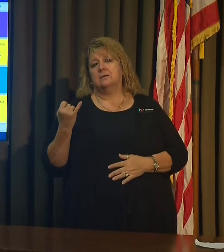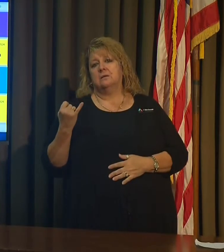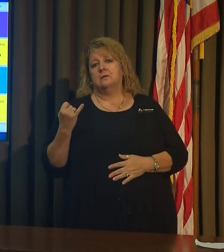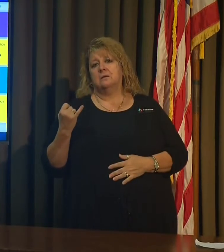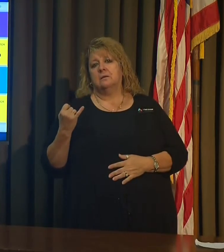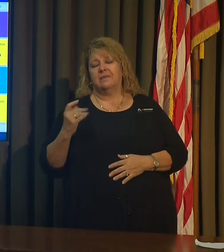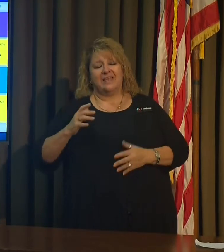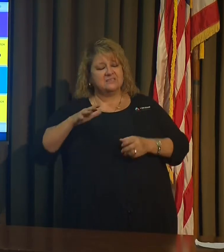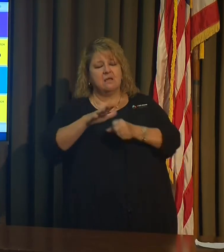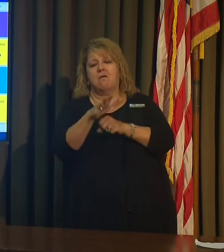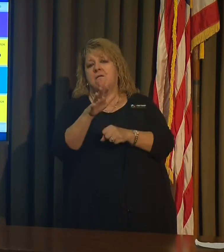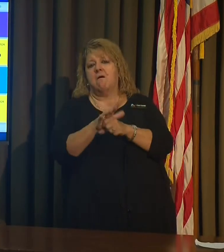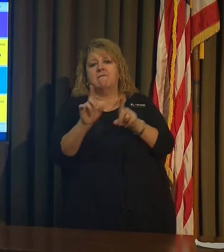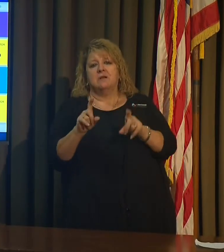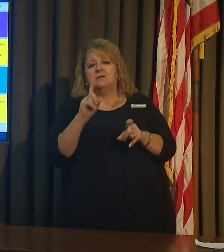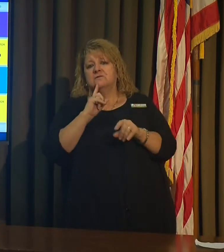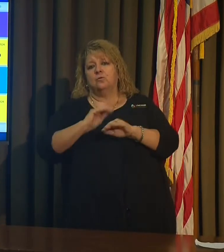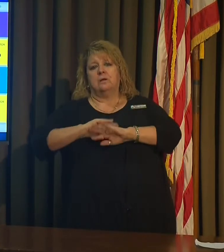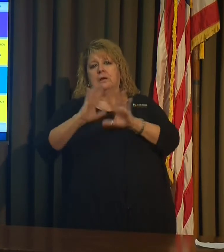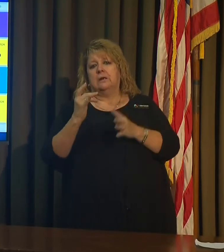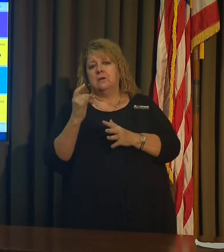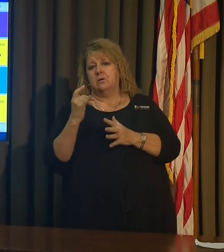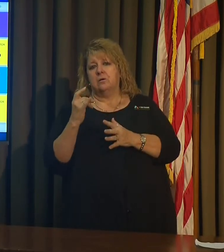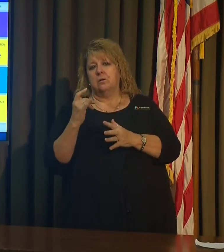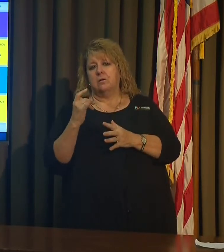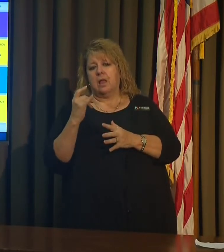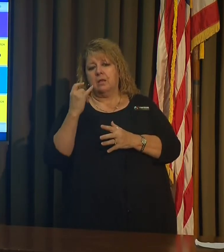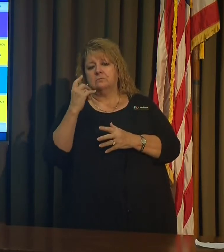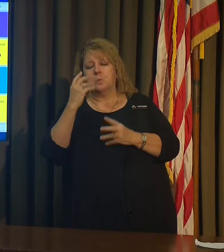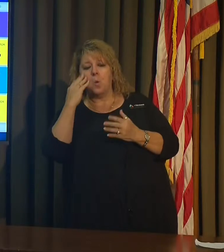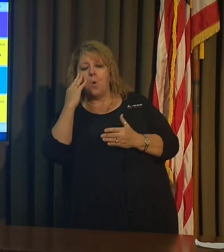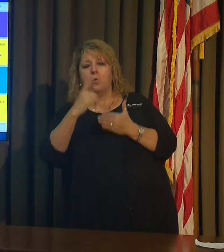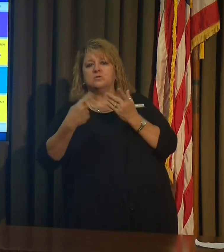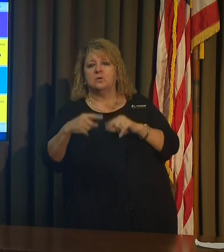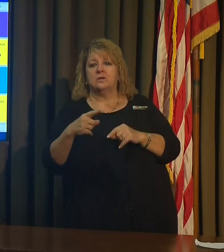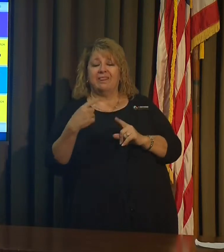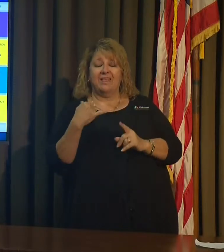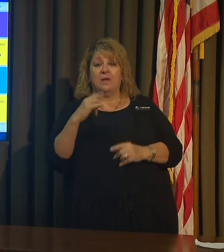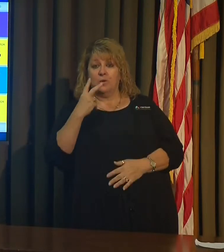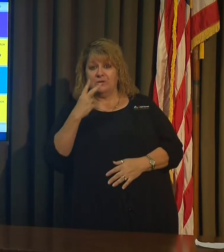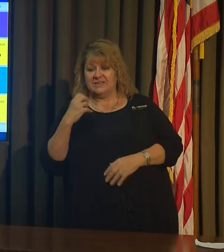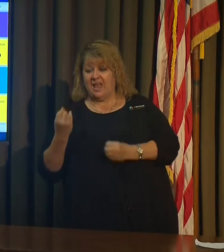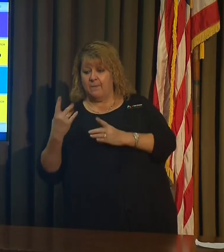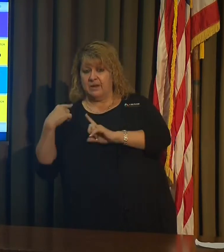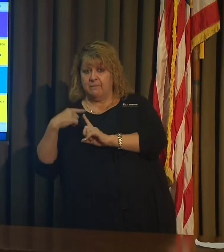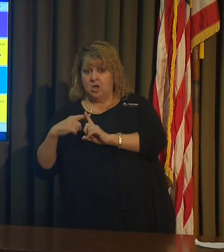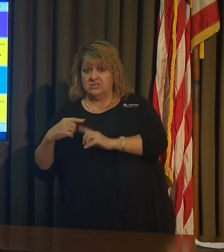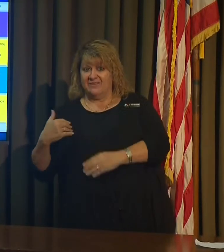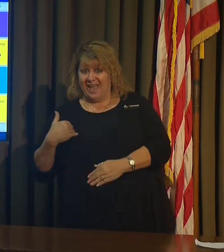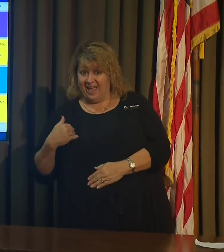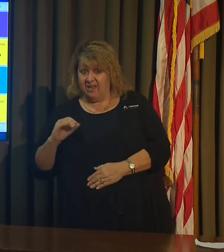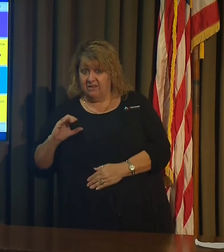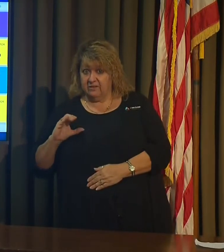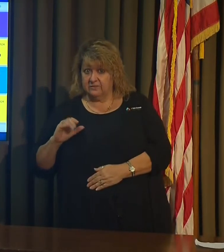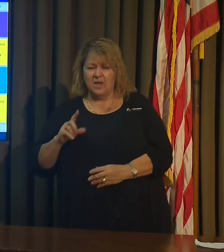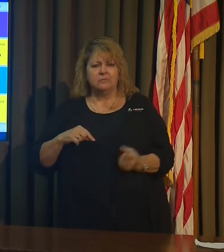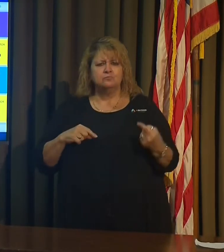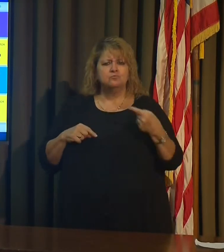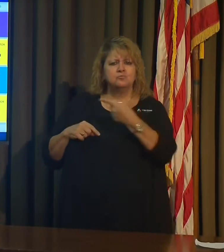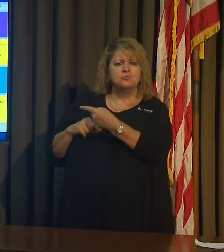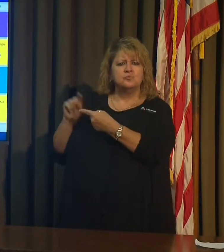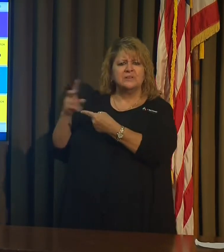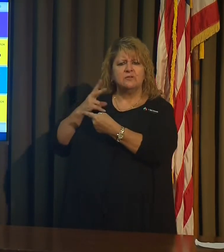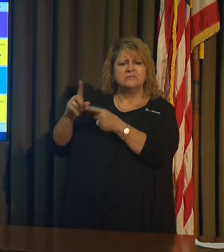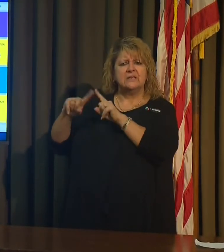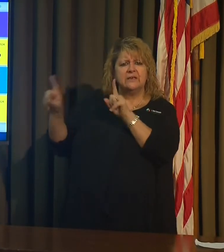happening around the state, especially when you look at that percent positivity. I did want to point out on